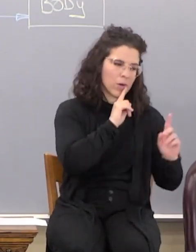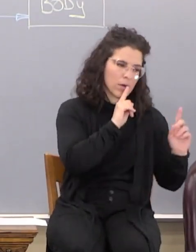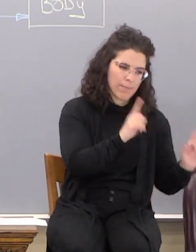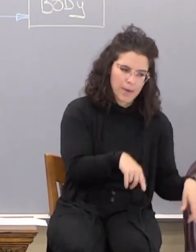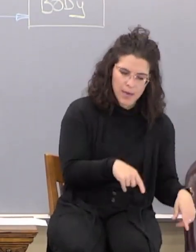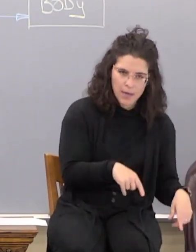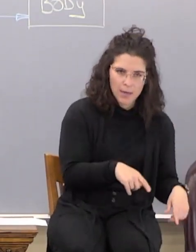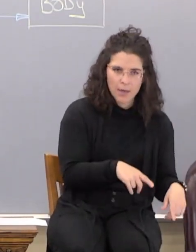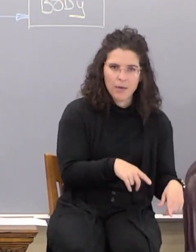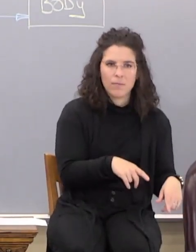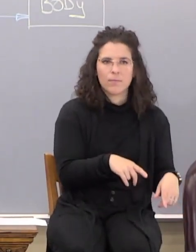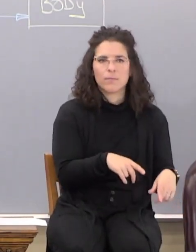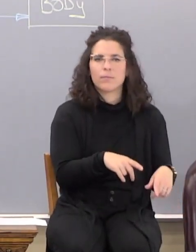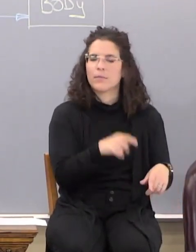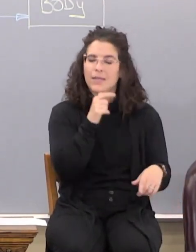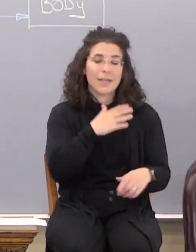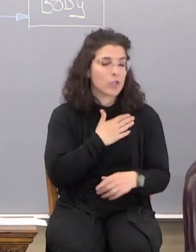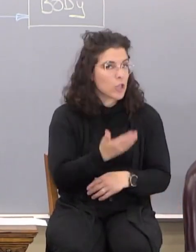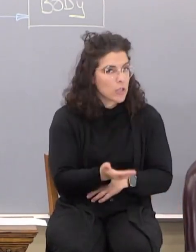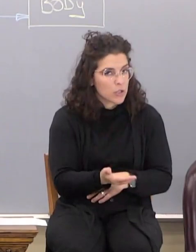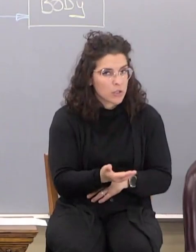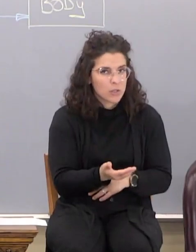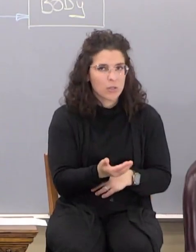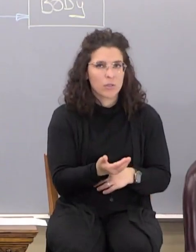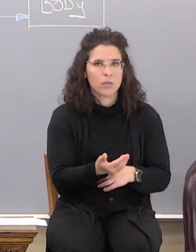commanded. It's not a suggestion.